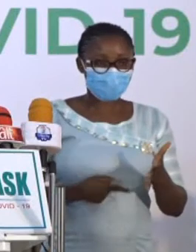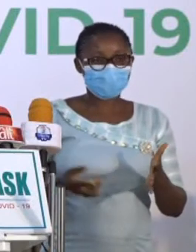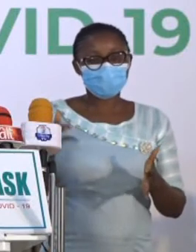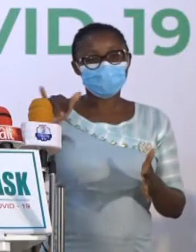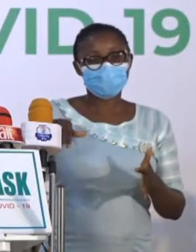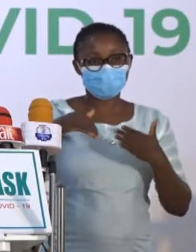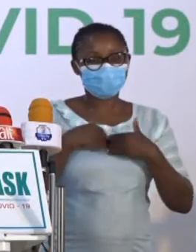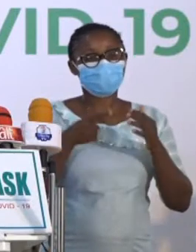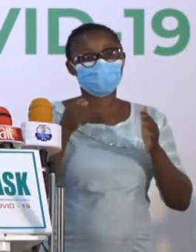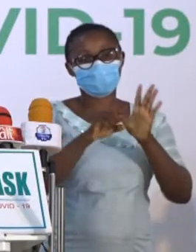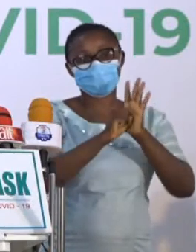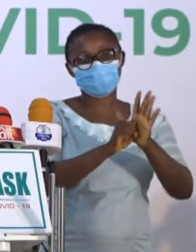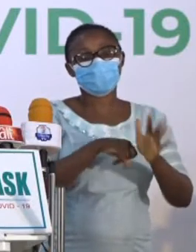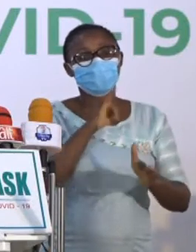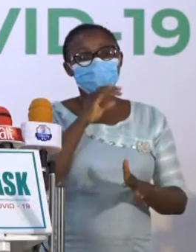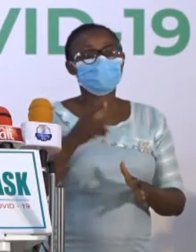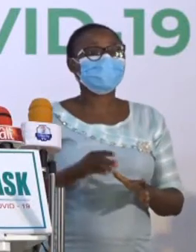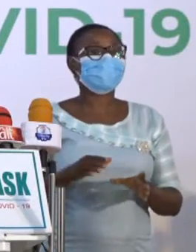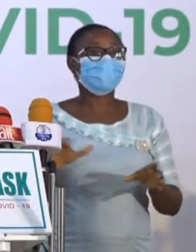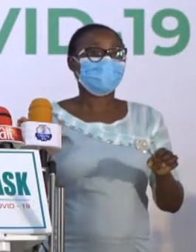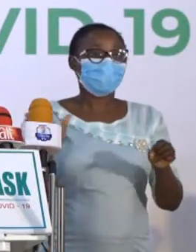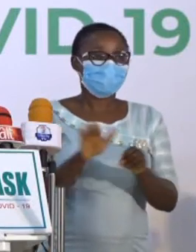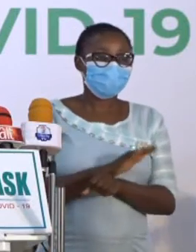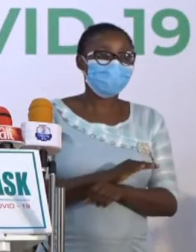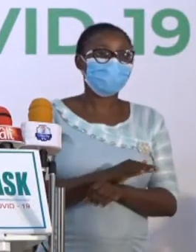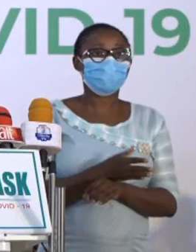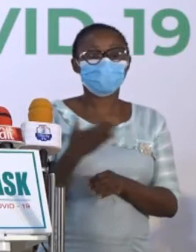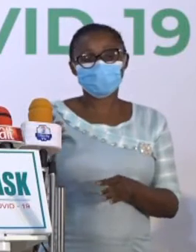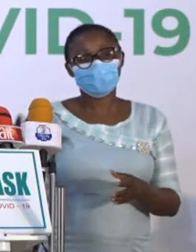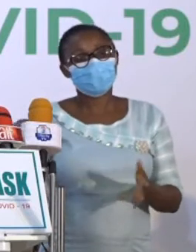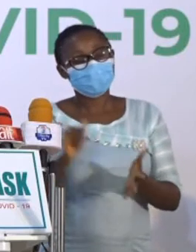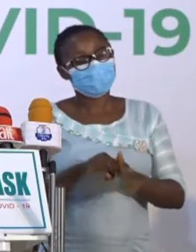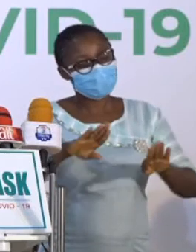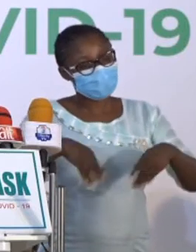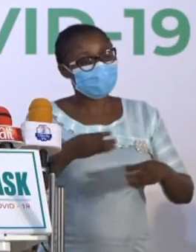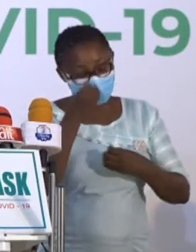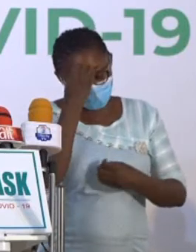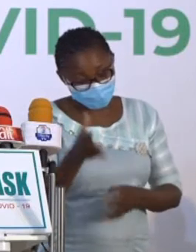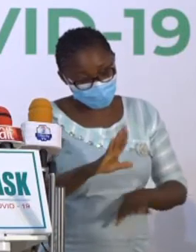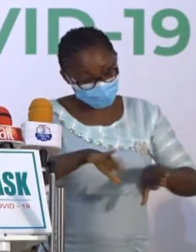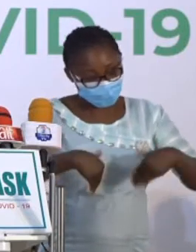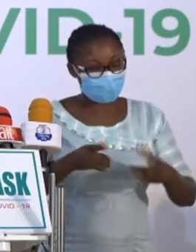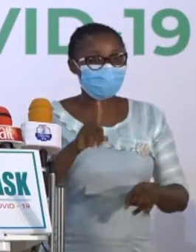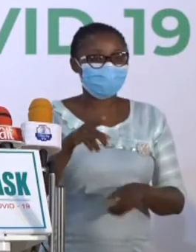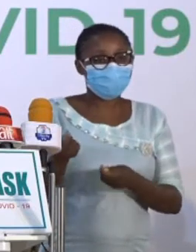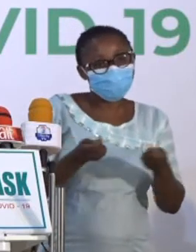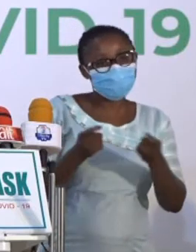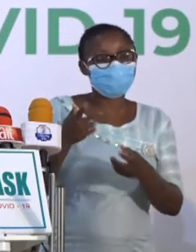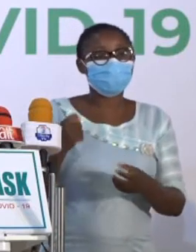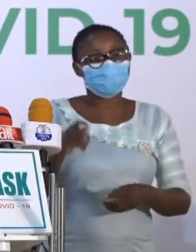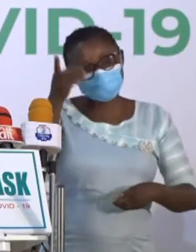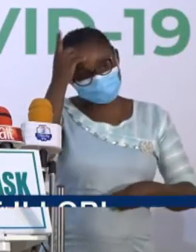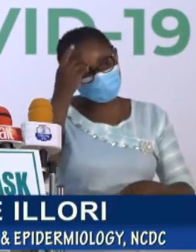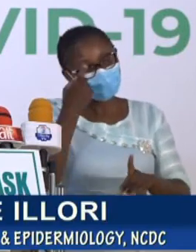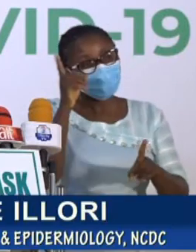package that gives information on how a case is managed up to the laboratory samples that are collected,